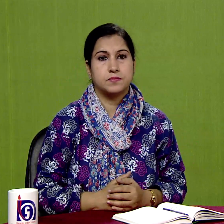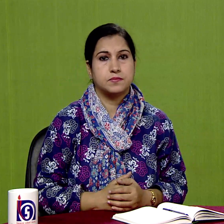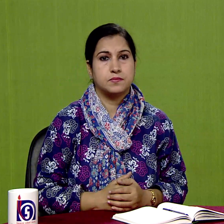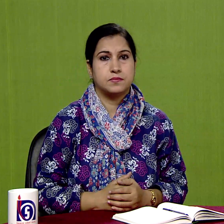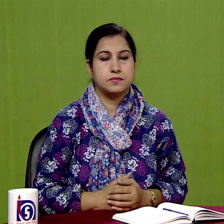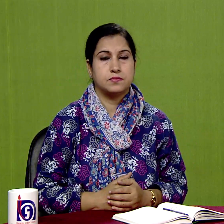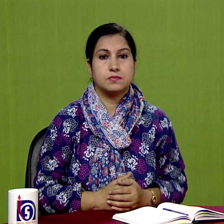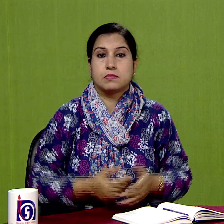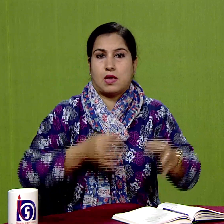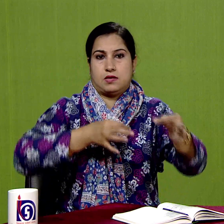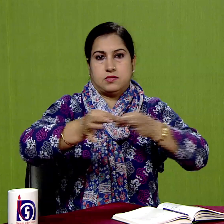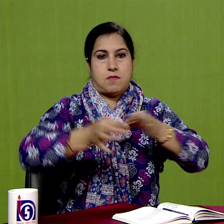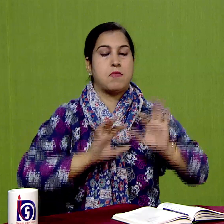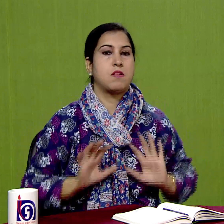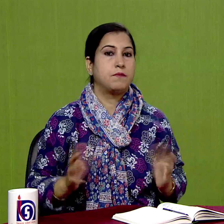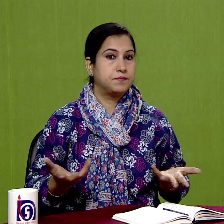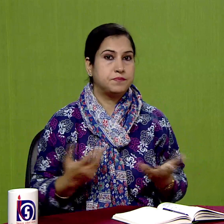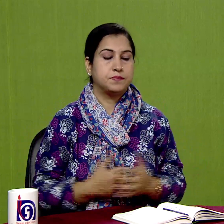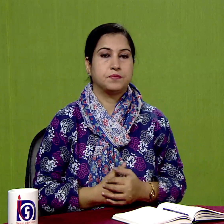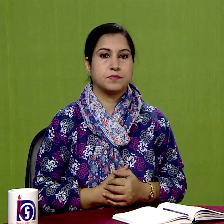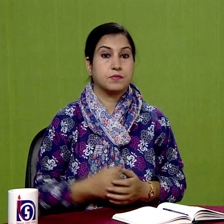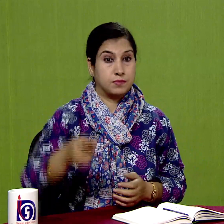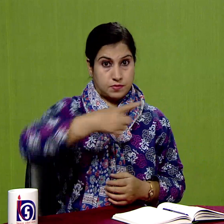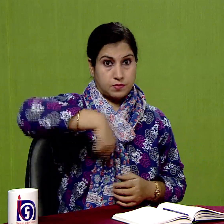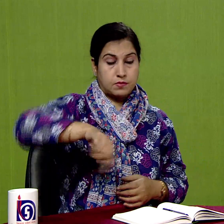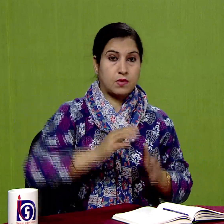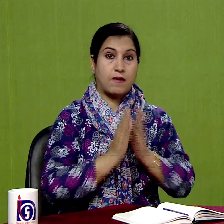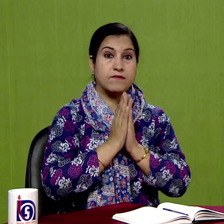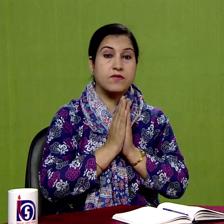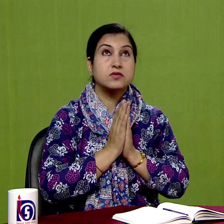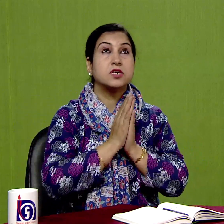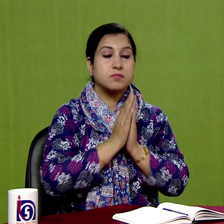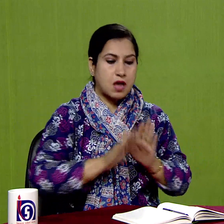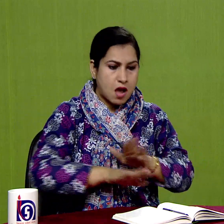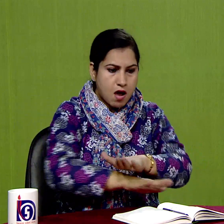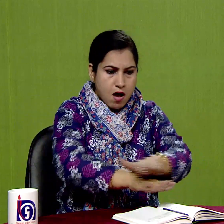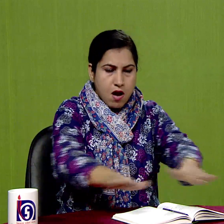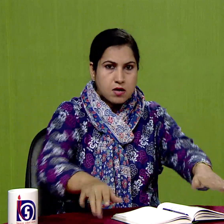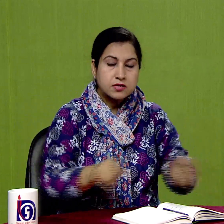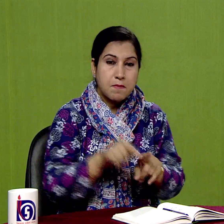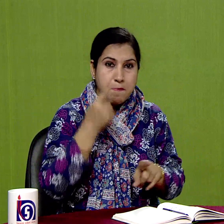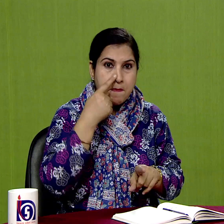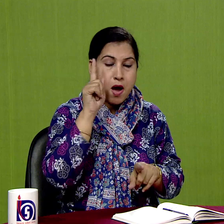For example, they worshipped earth as mother,